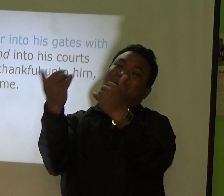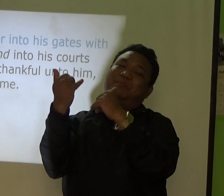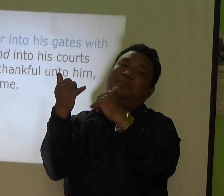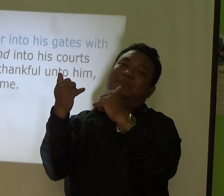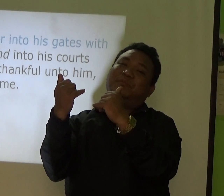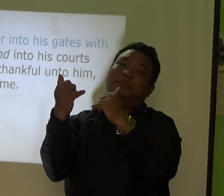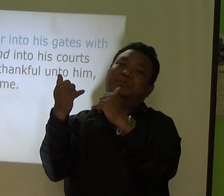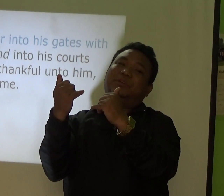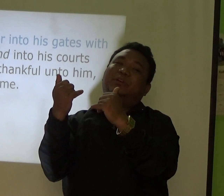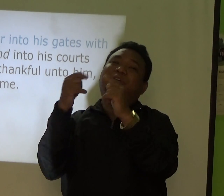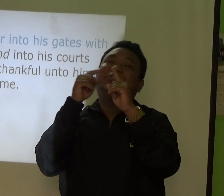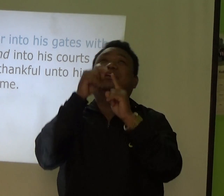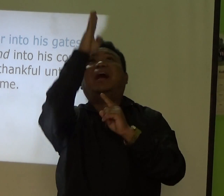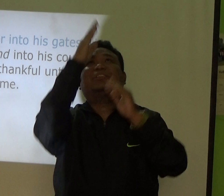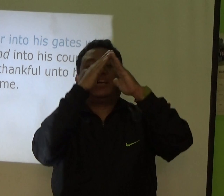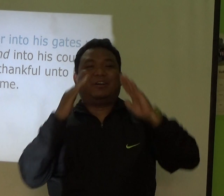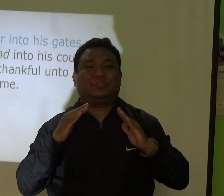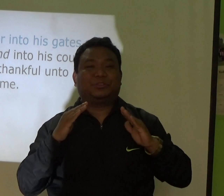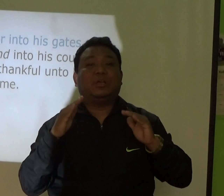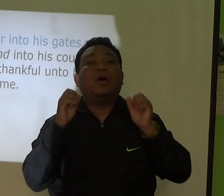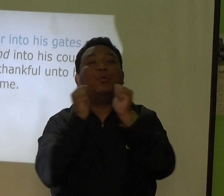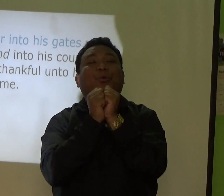come to God's house with